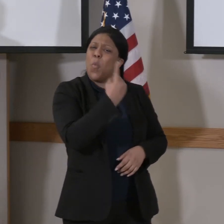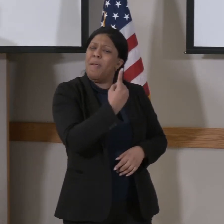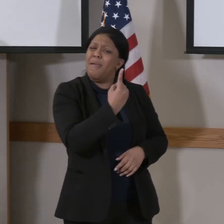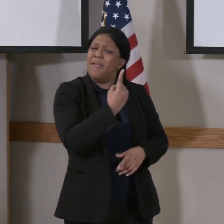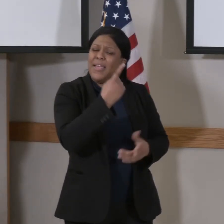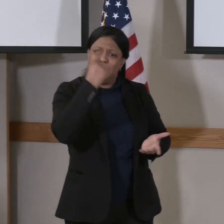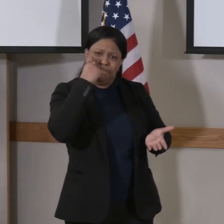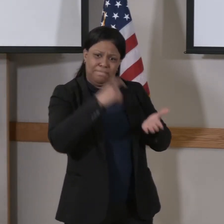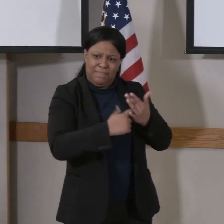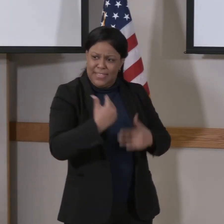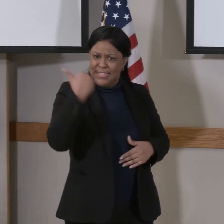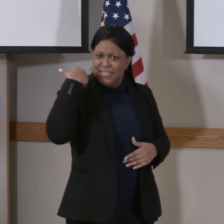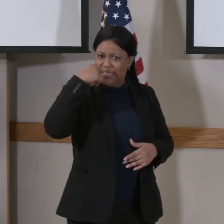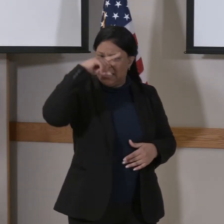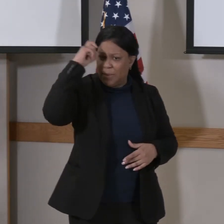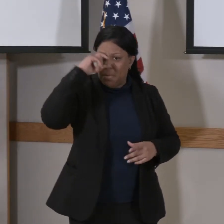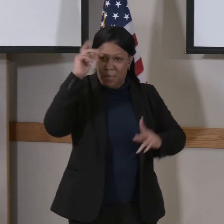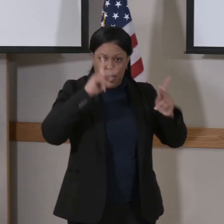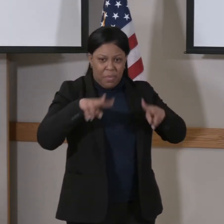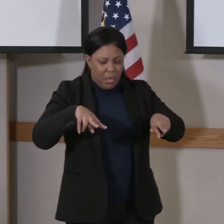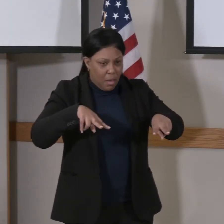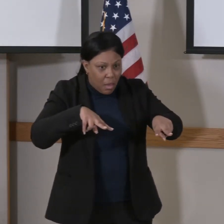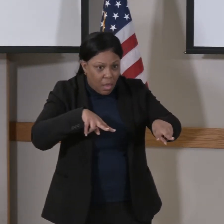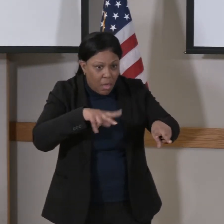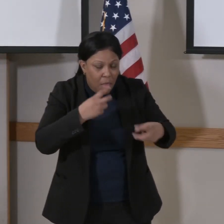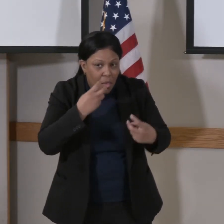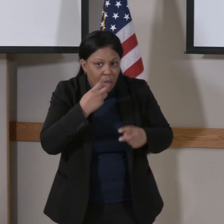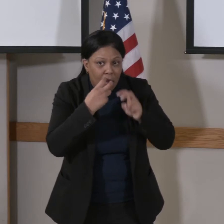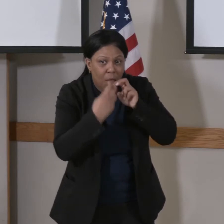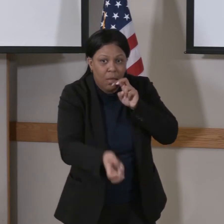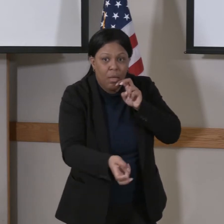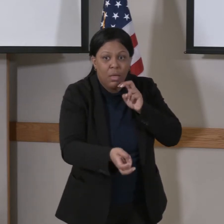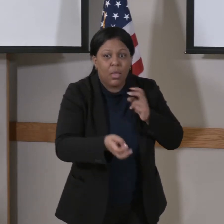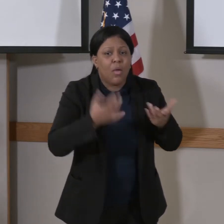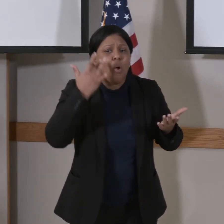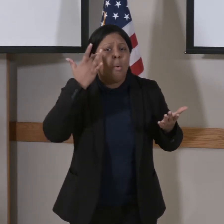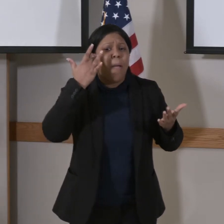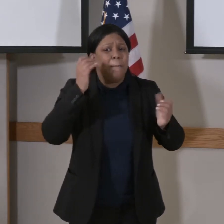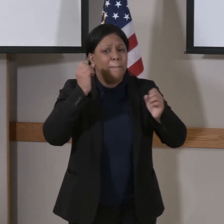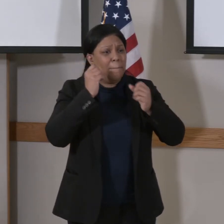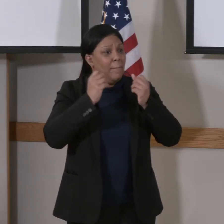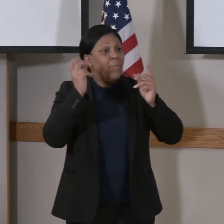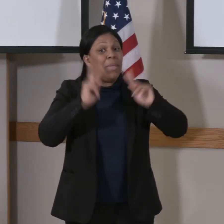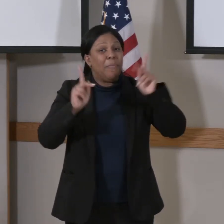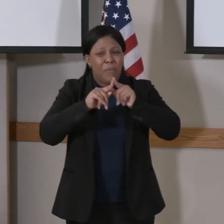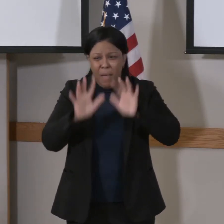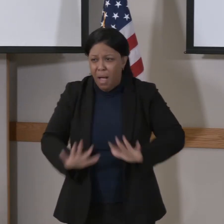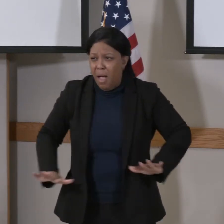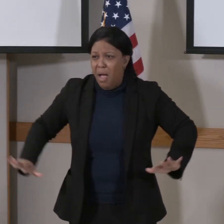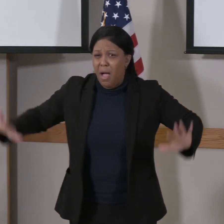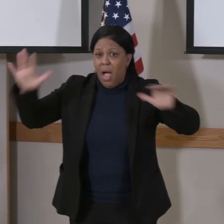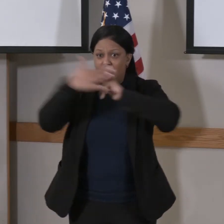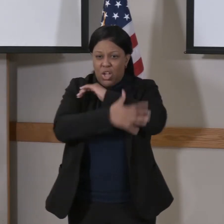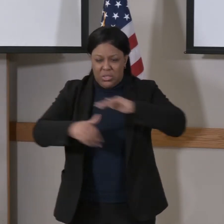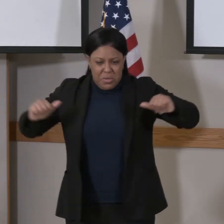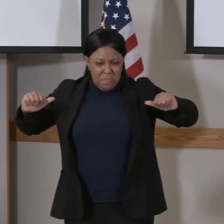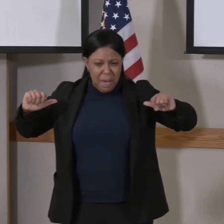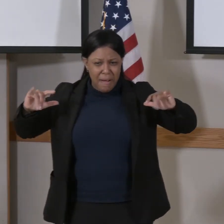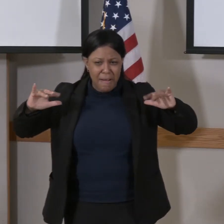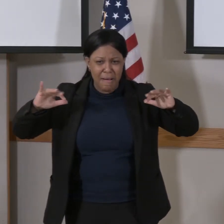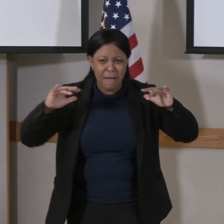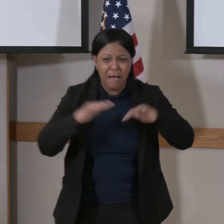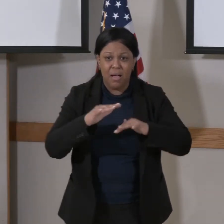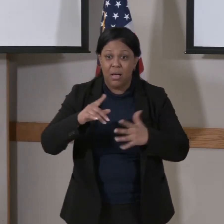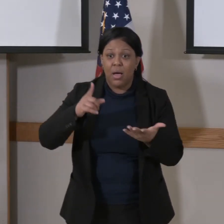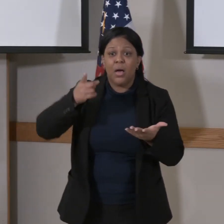summer's events is that there were people from all over the country, extremists, who came here to protest, and we certainly saw that in the